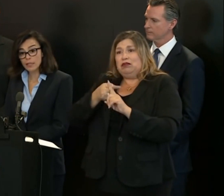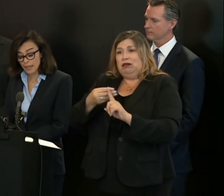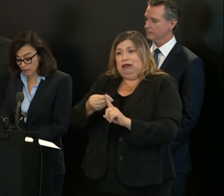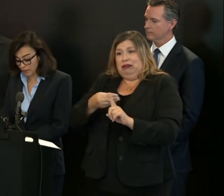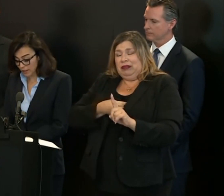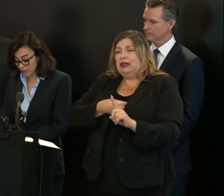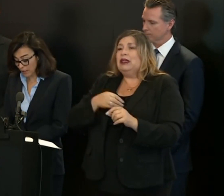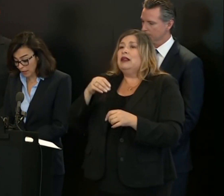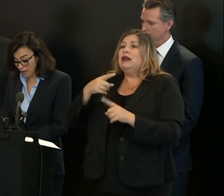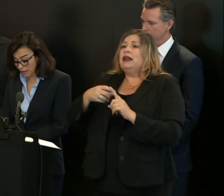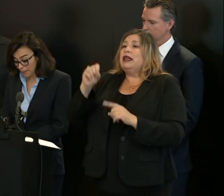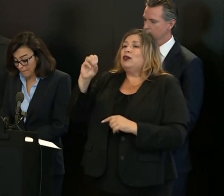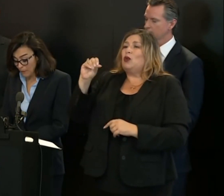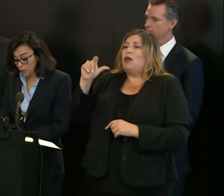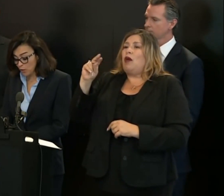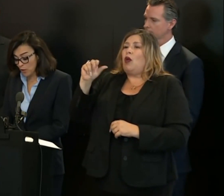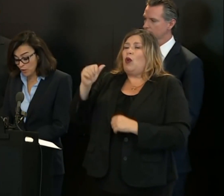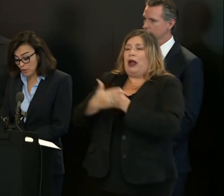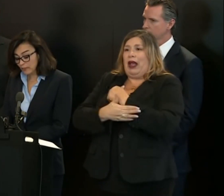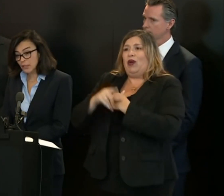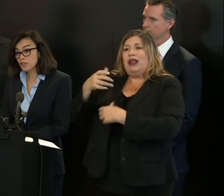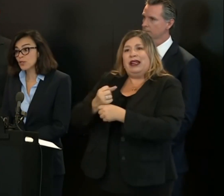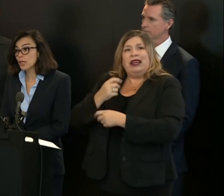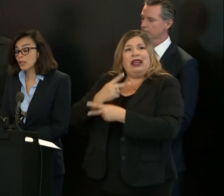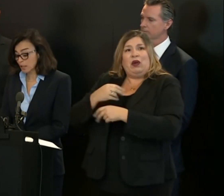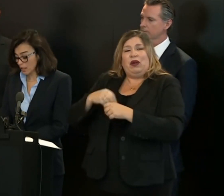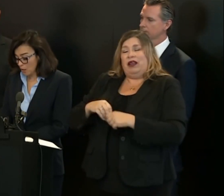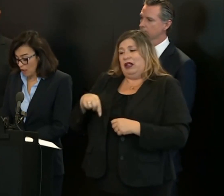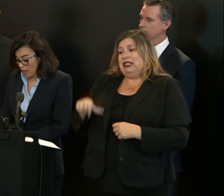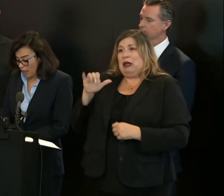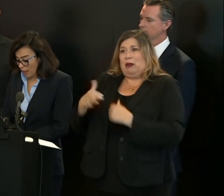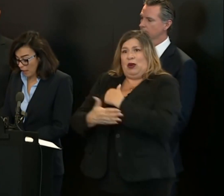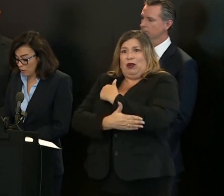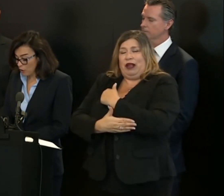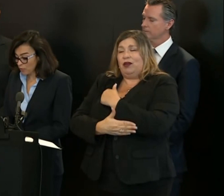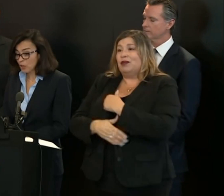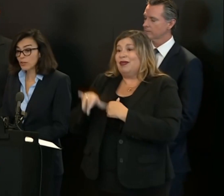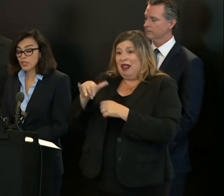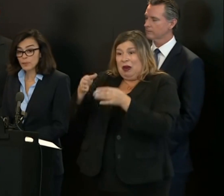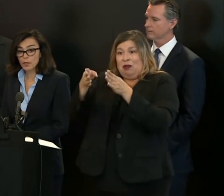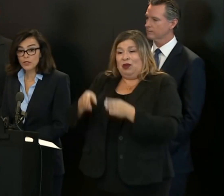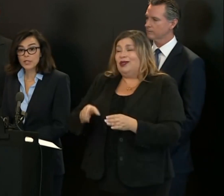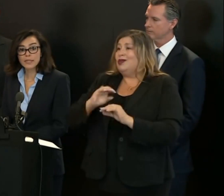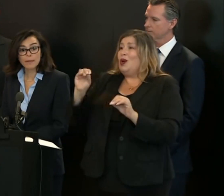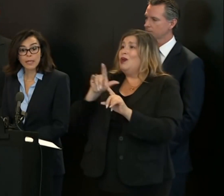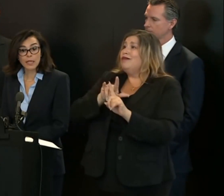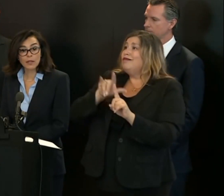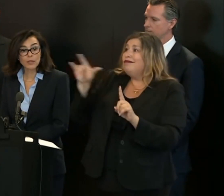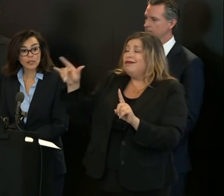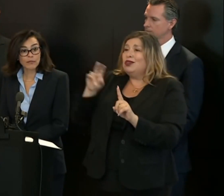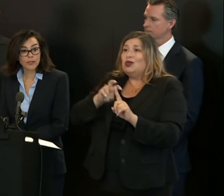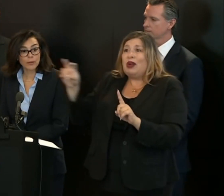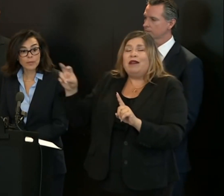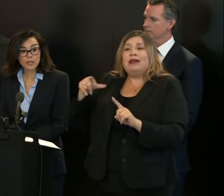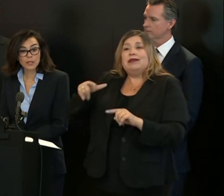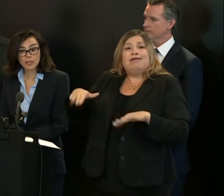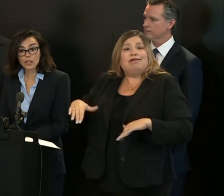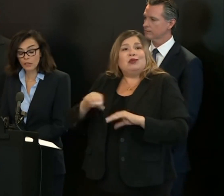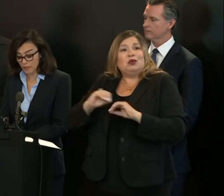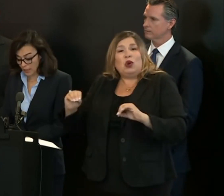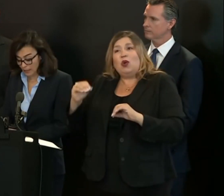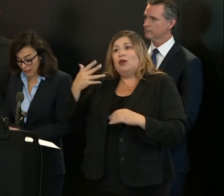receiving care in Sacramento County with no travel history and no known exposure to somebody with